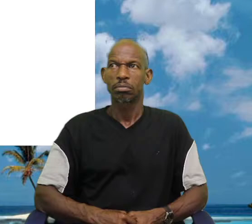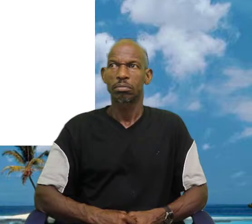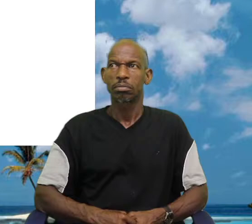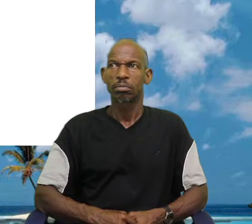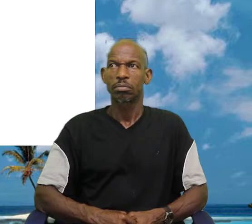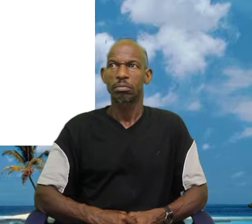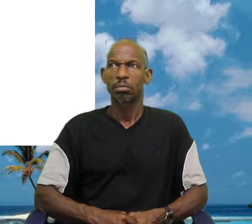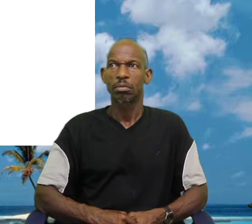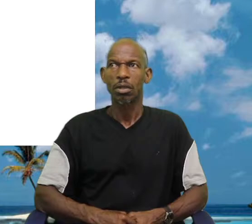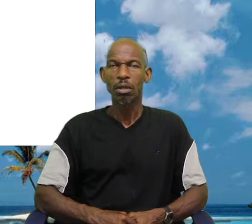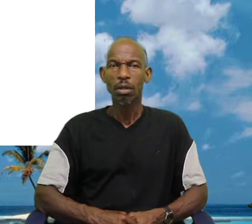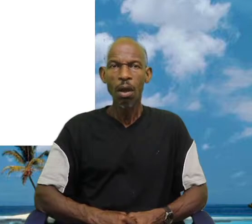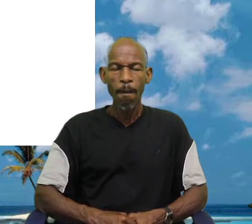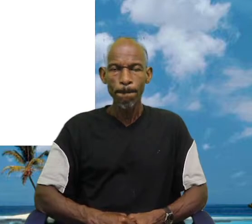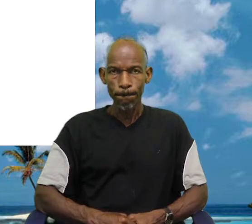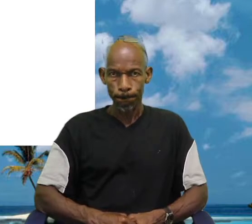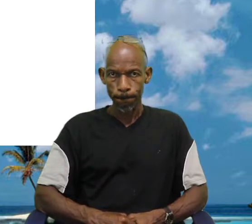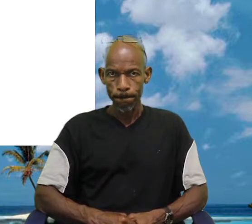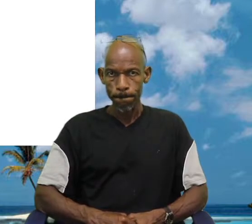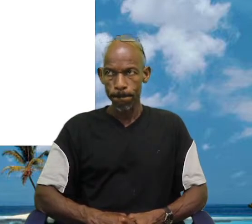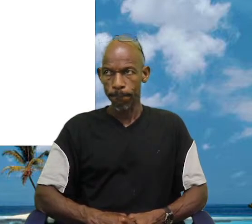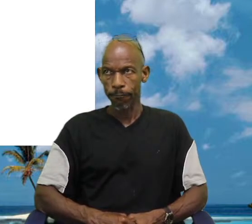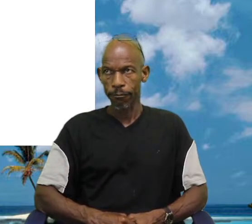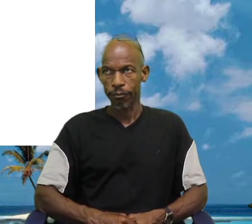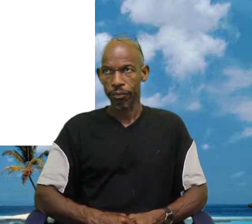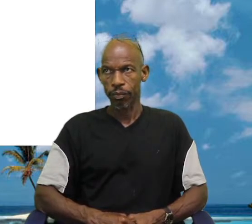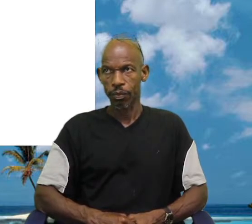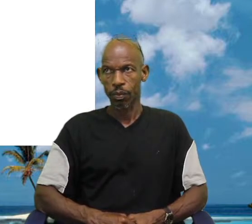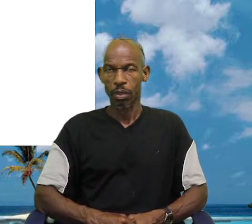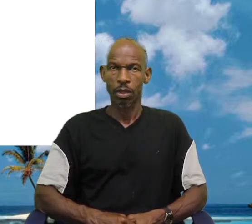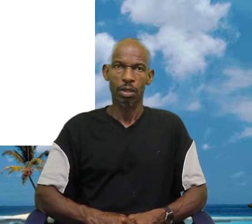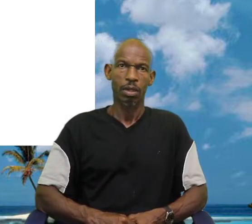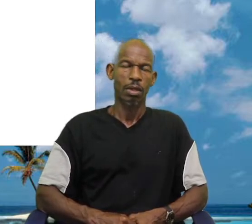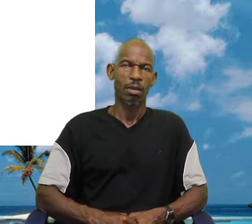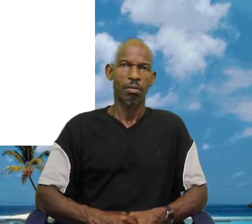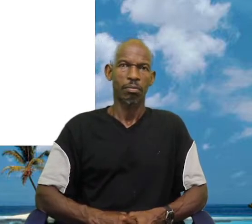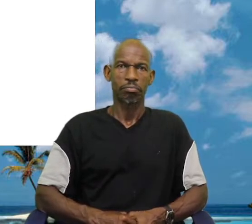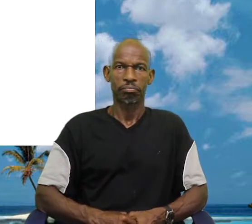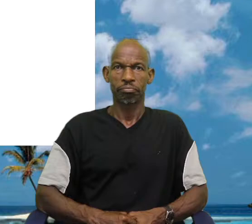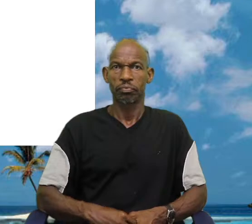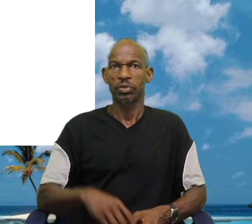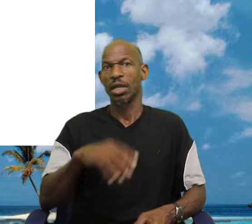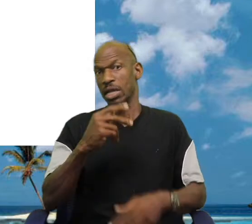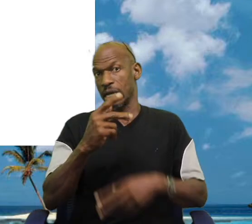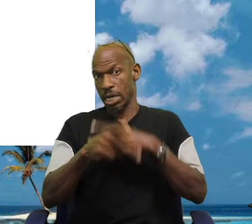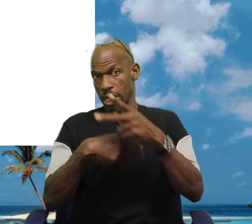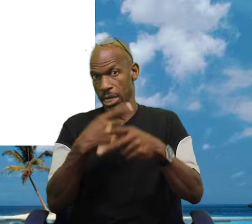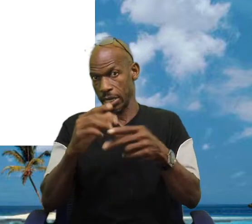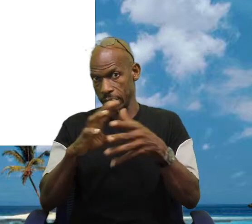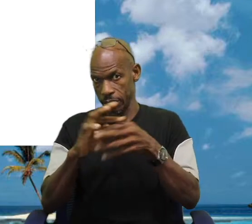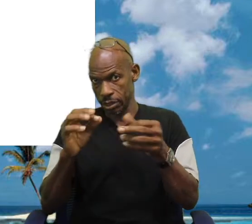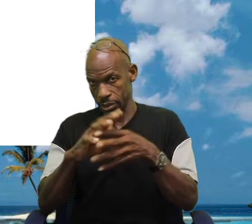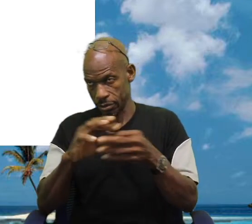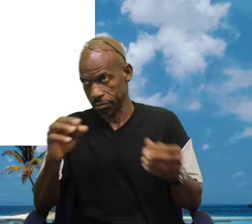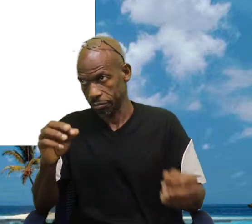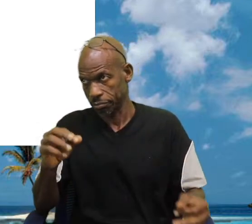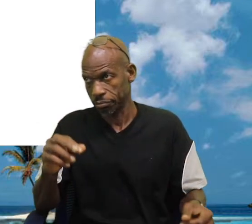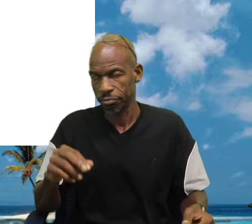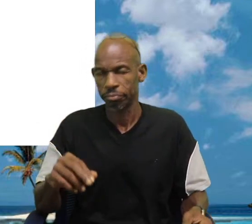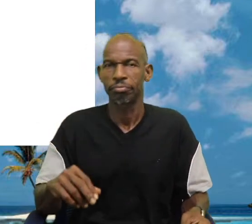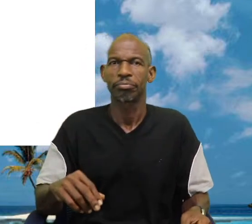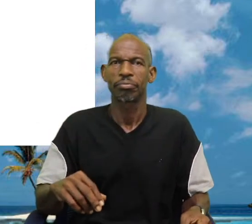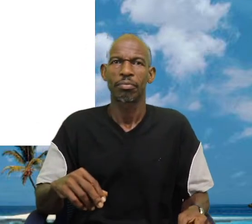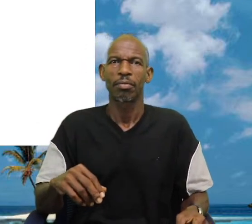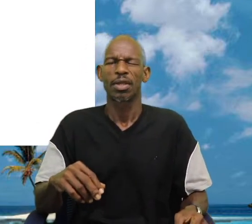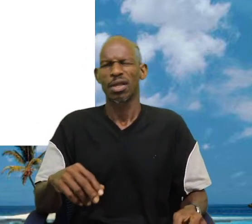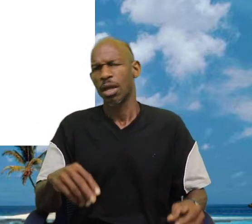and this is another level of sentences, another type of sentence further on, because I